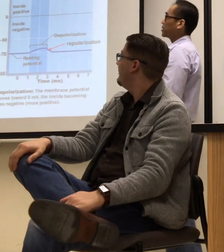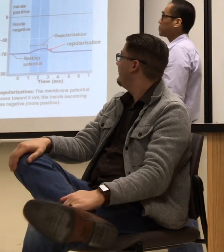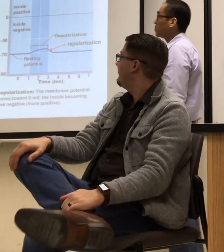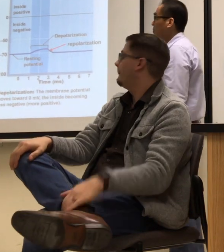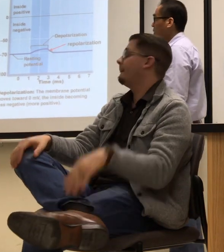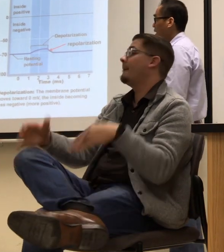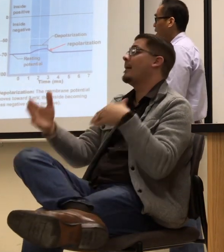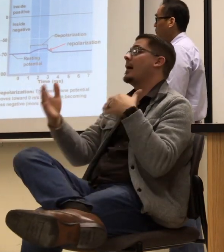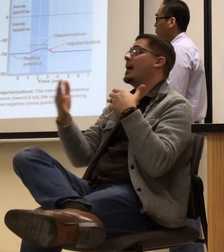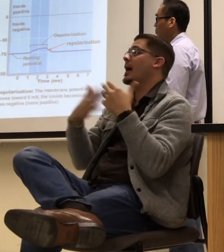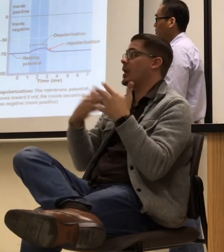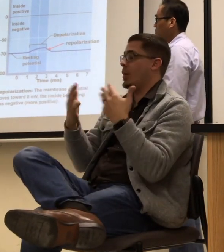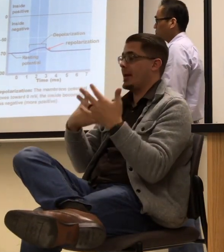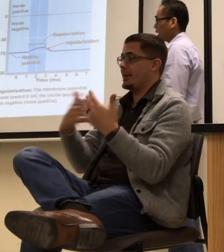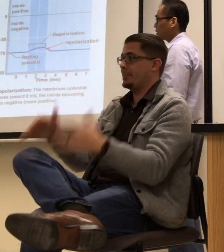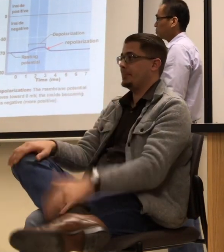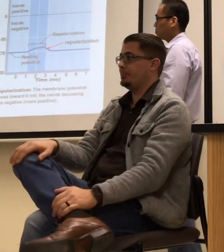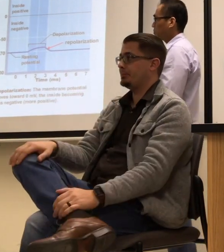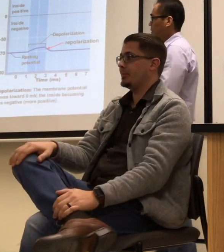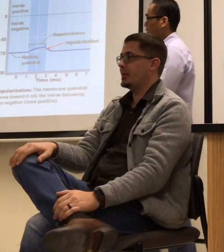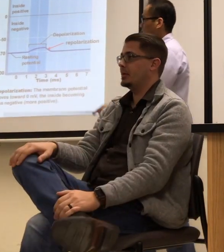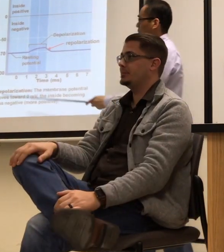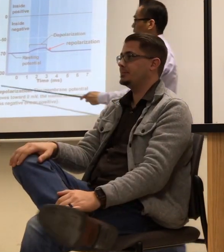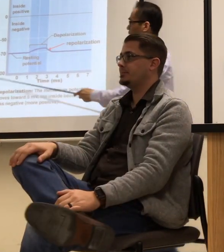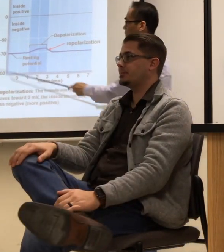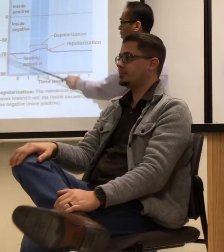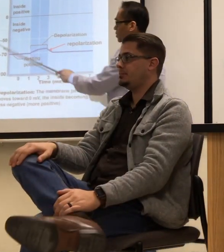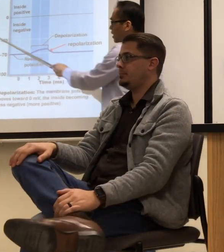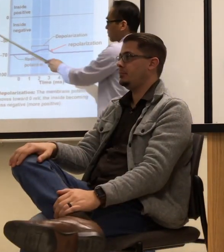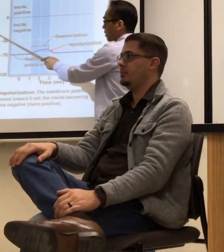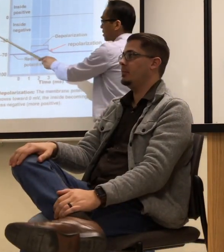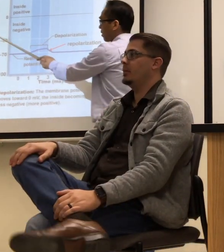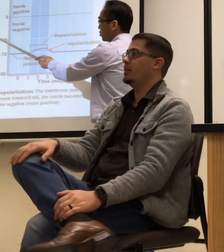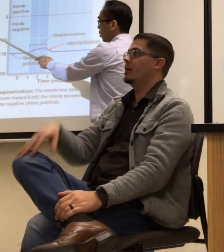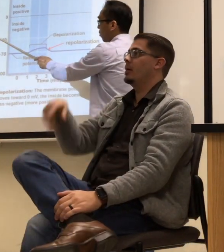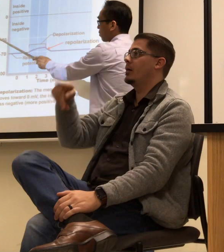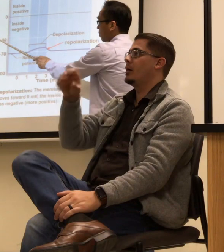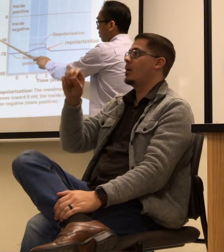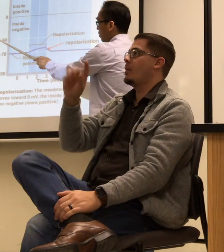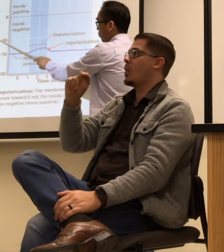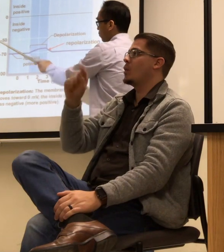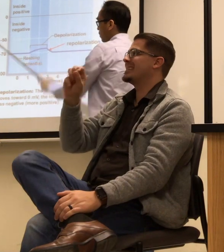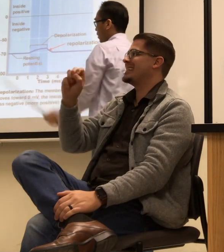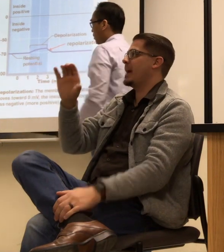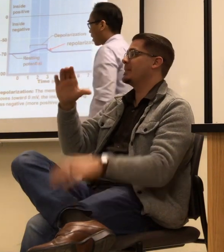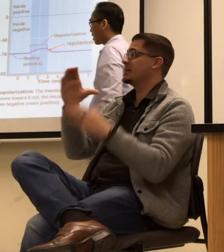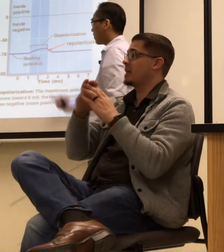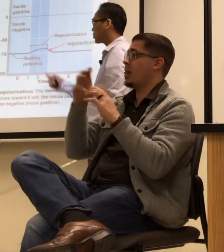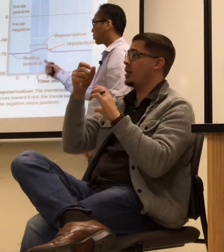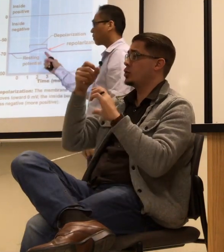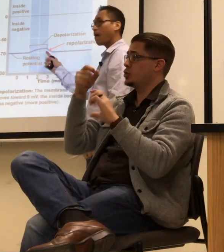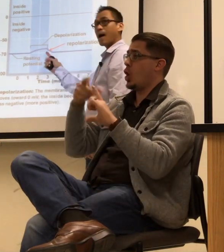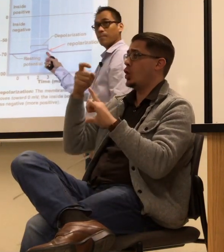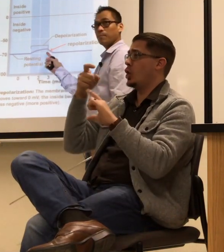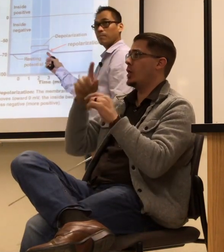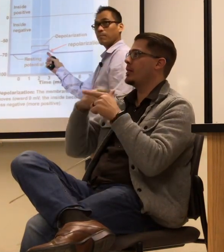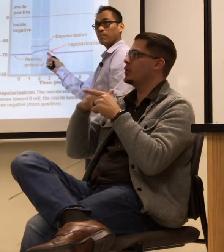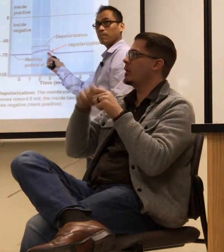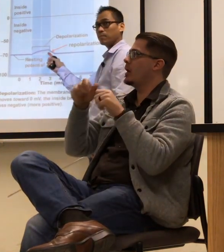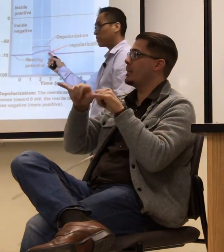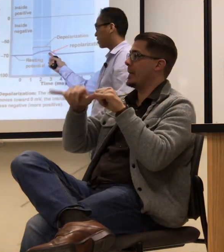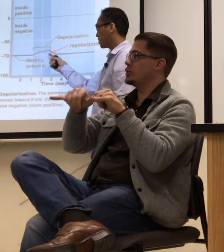Well, anyways, when you kind of give a postsynaptic cell a jolt, you can kind of measure it in the